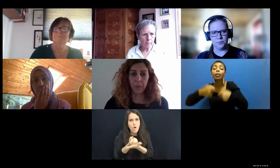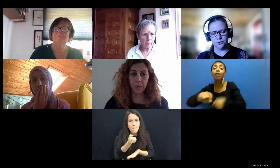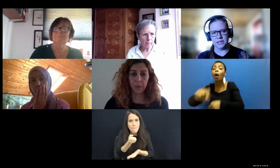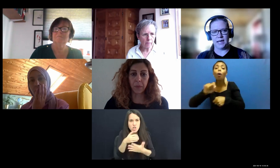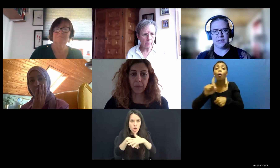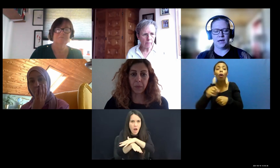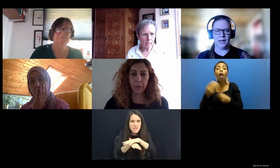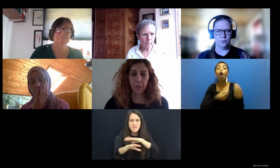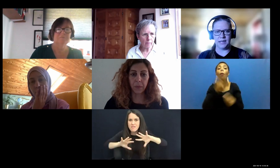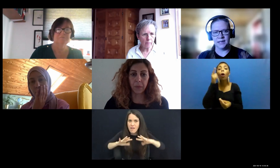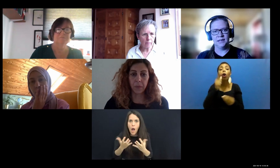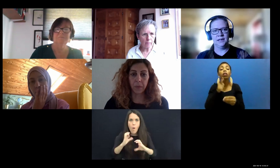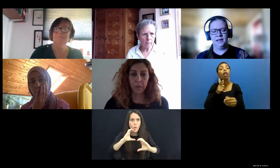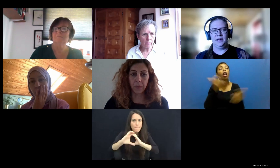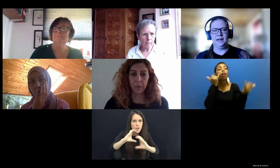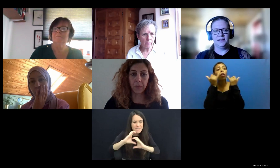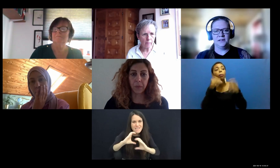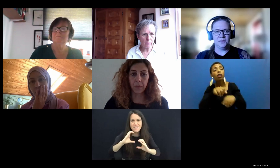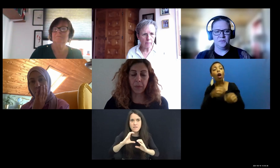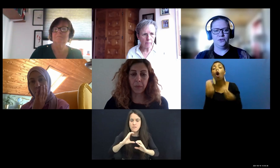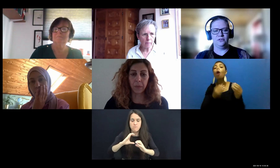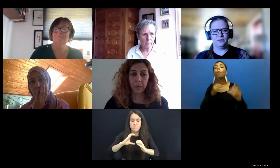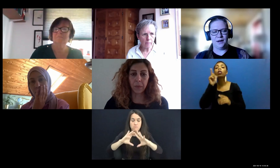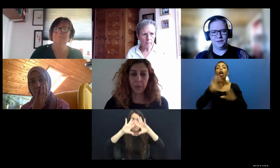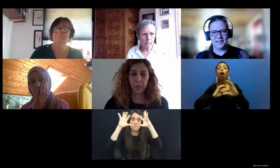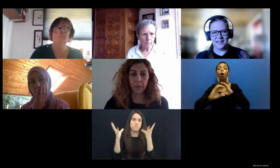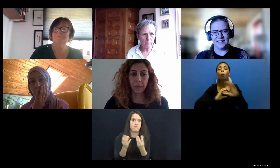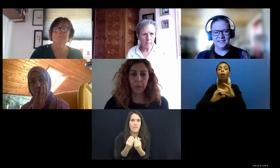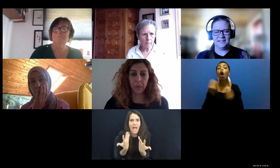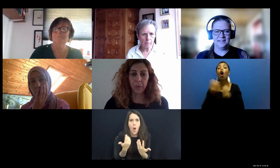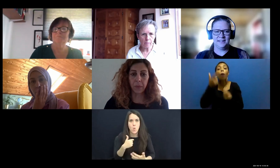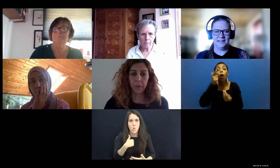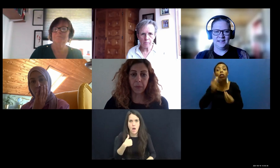we communicate? How can we move around